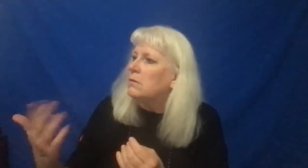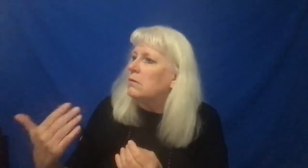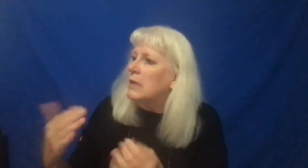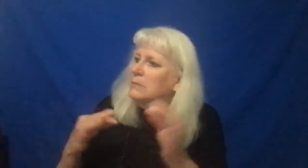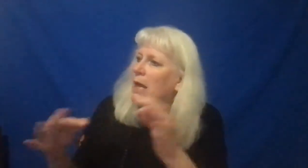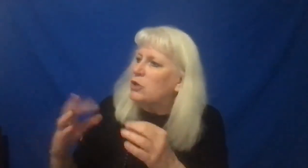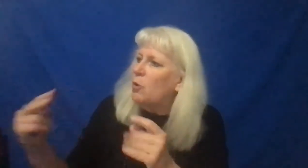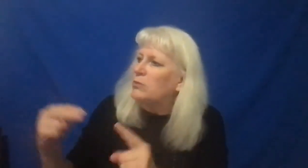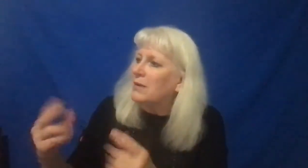But